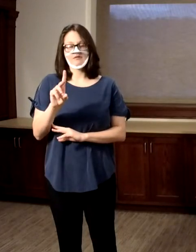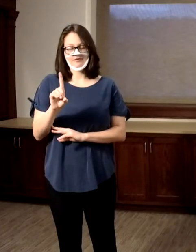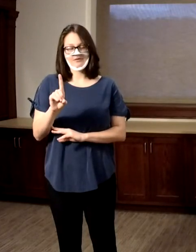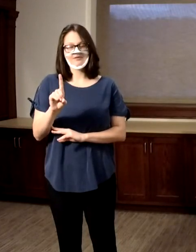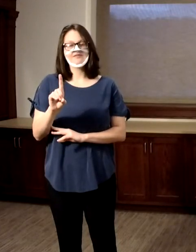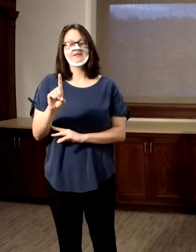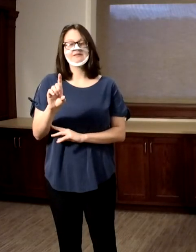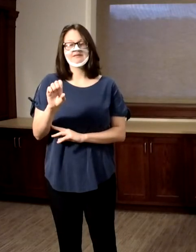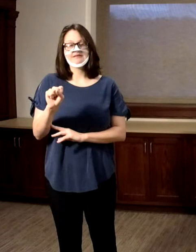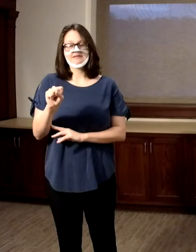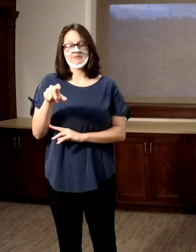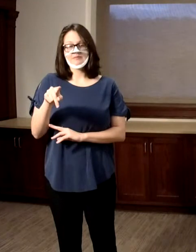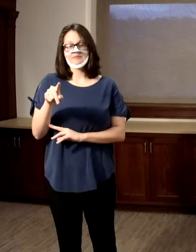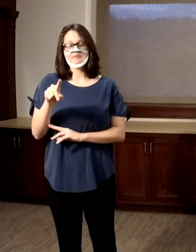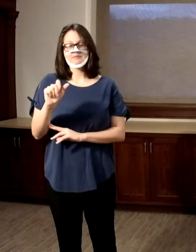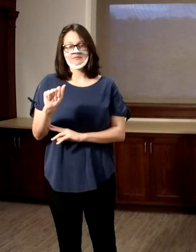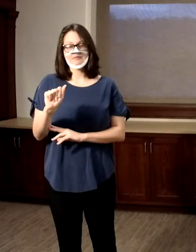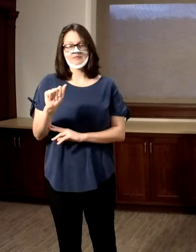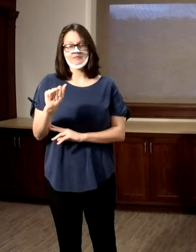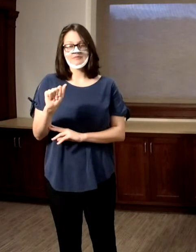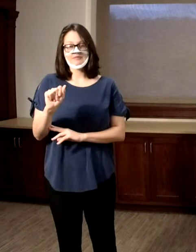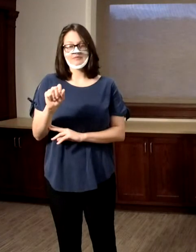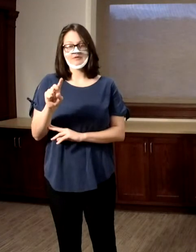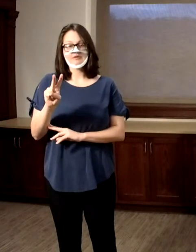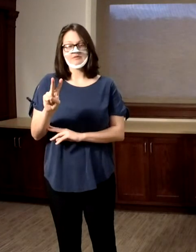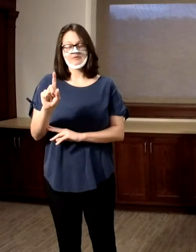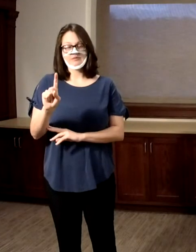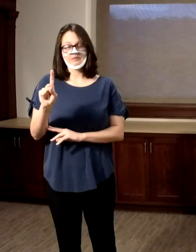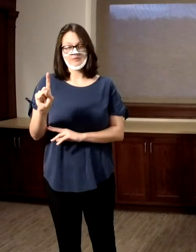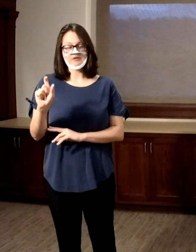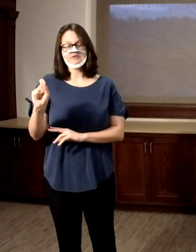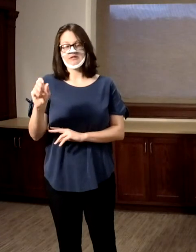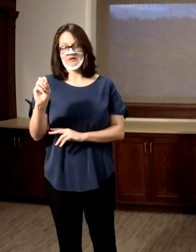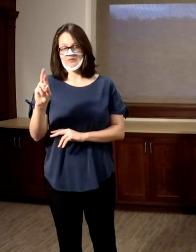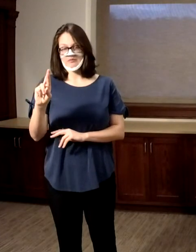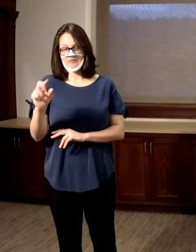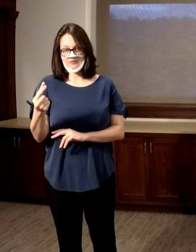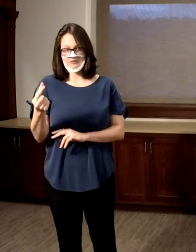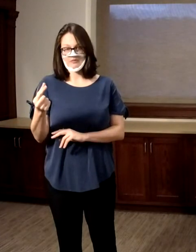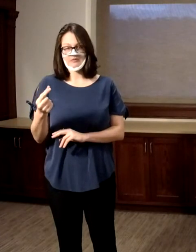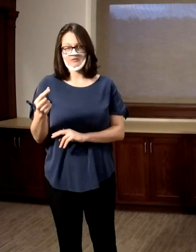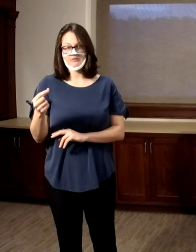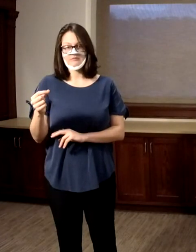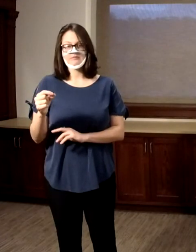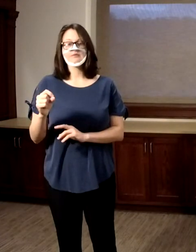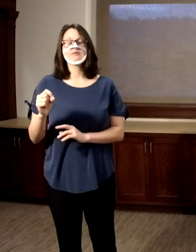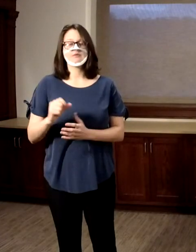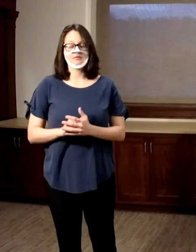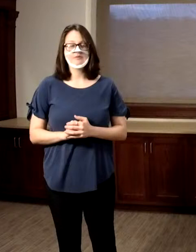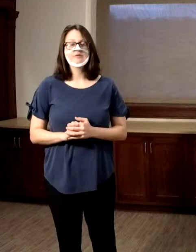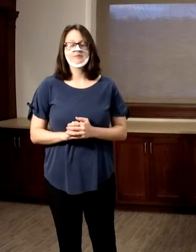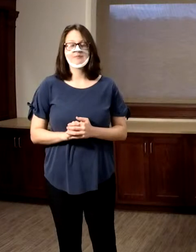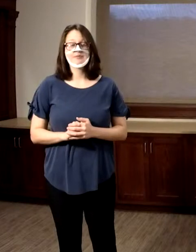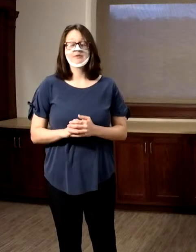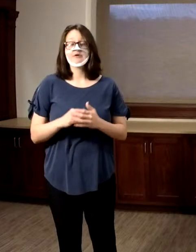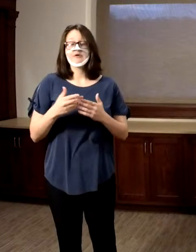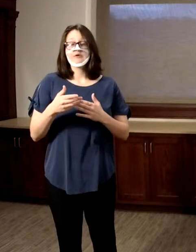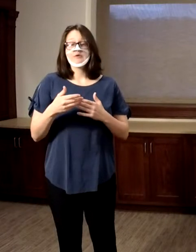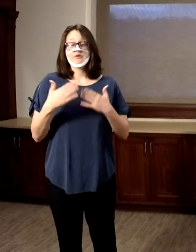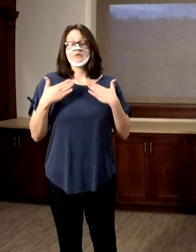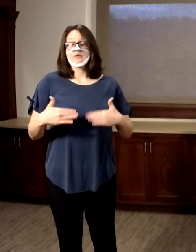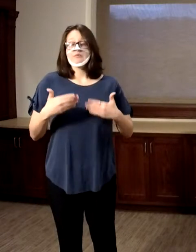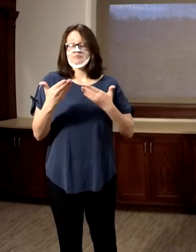covid.pa211sw.org and then complete the online application. Access to other services and programs administered by Human Services under